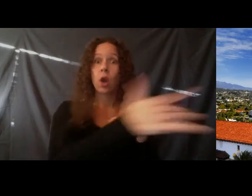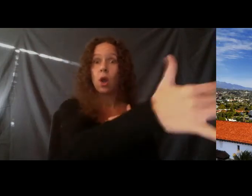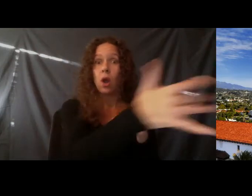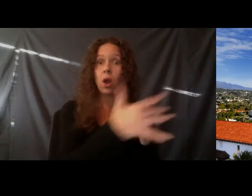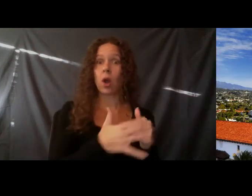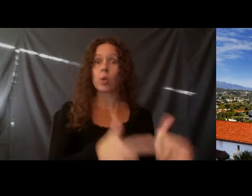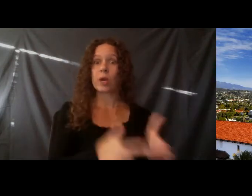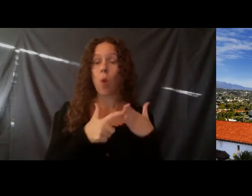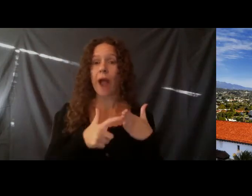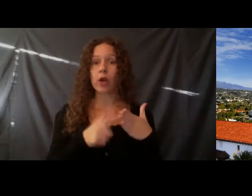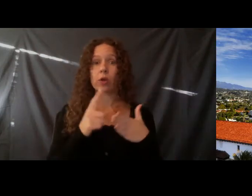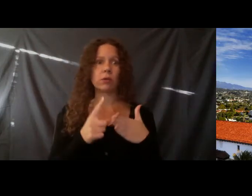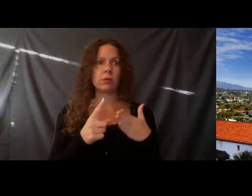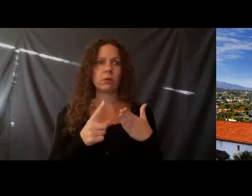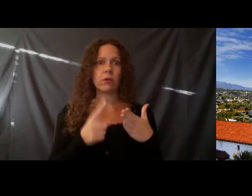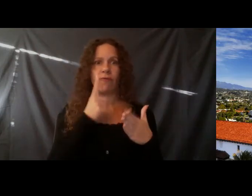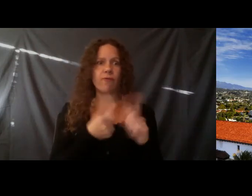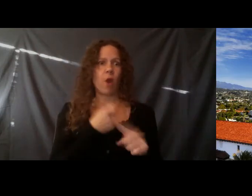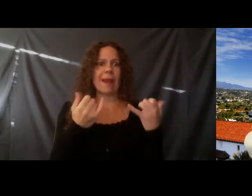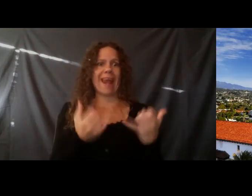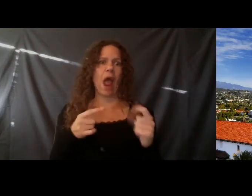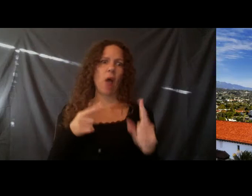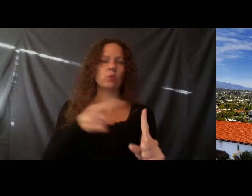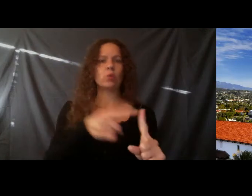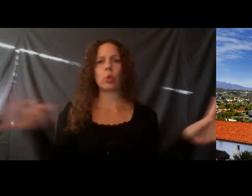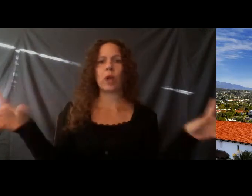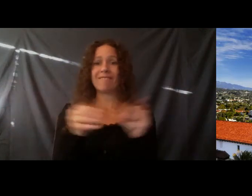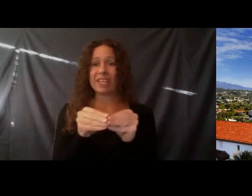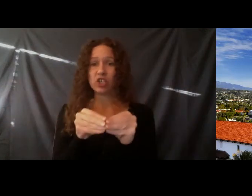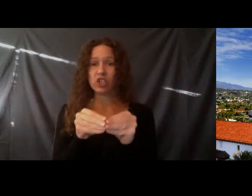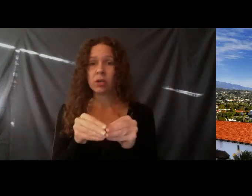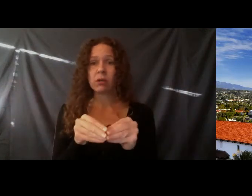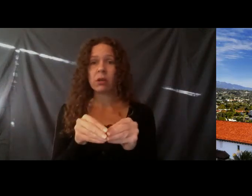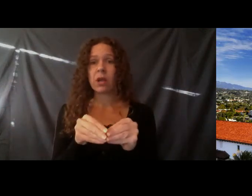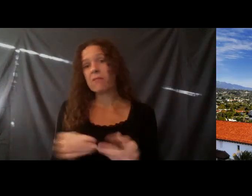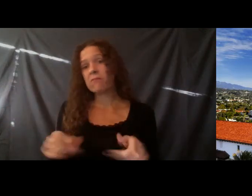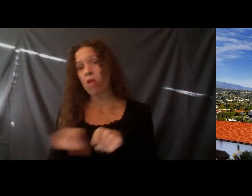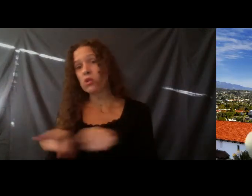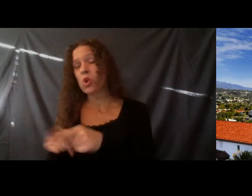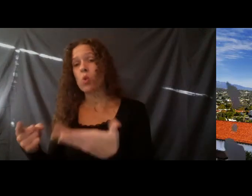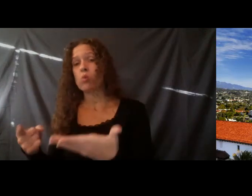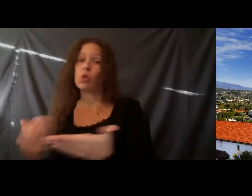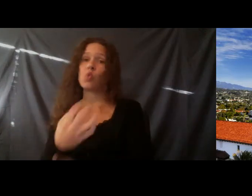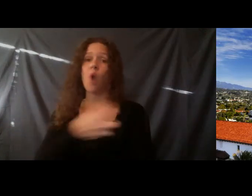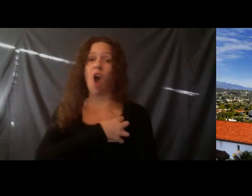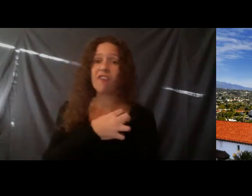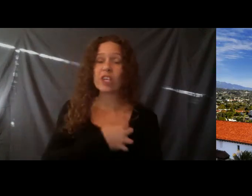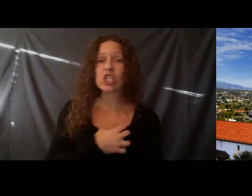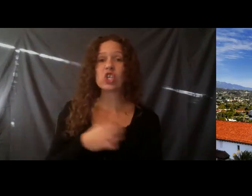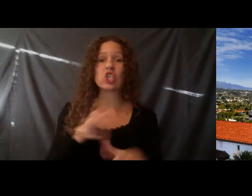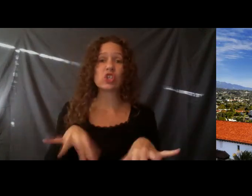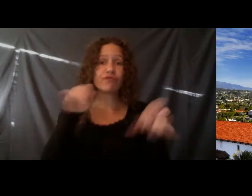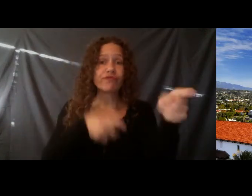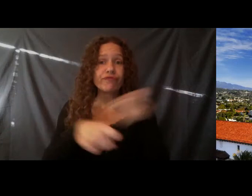all of us officers are no longer, at least in this term, and new folks take positions throughout the